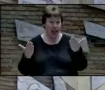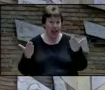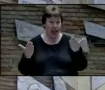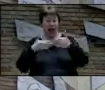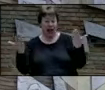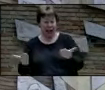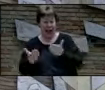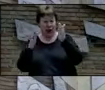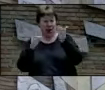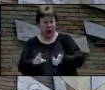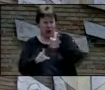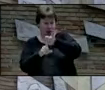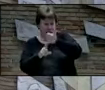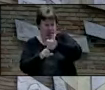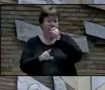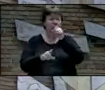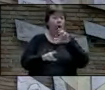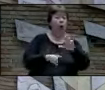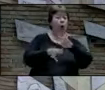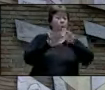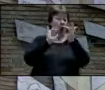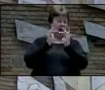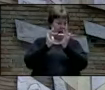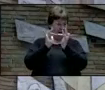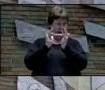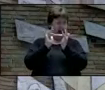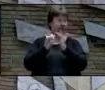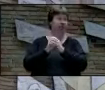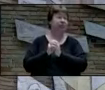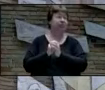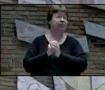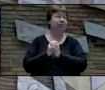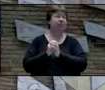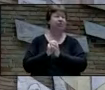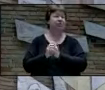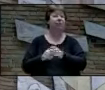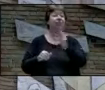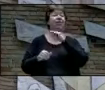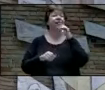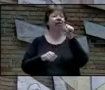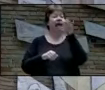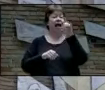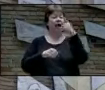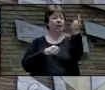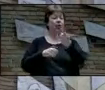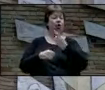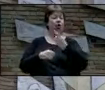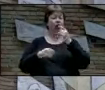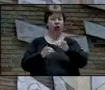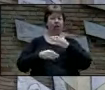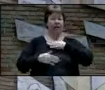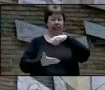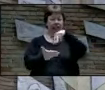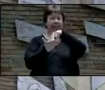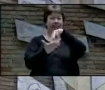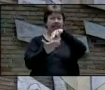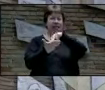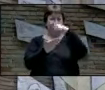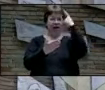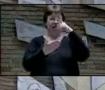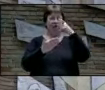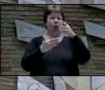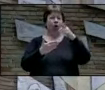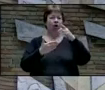here in person or online. As Father Adam approaches the altar, please stand for